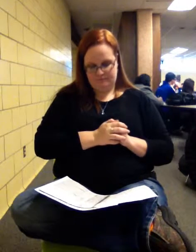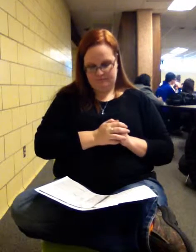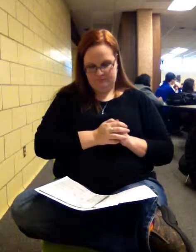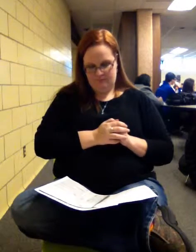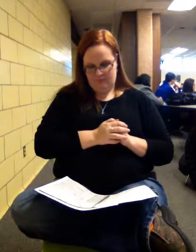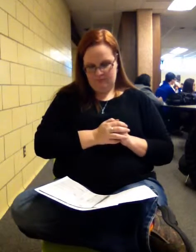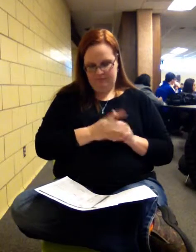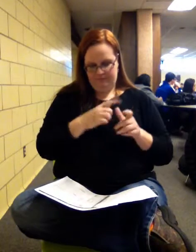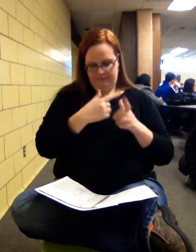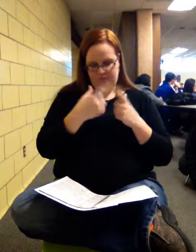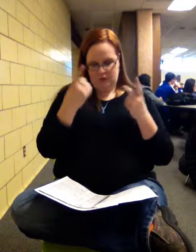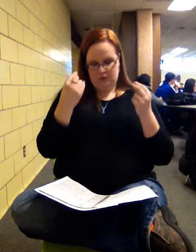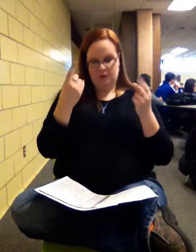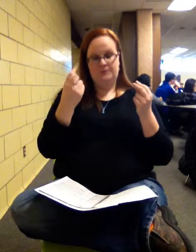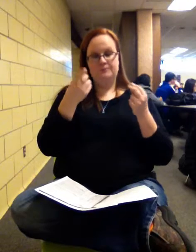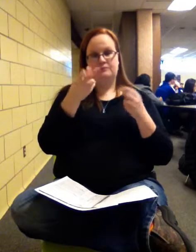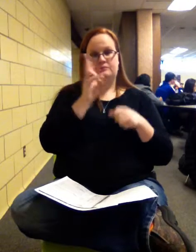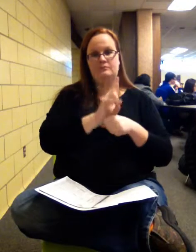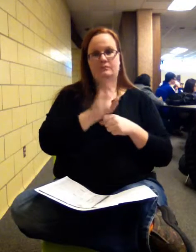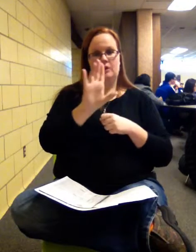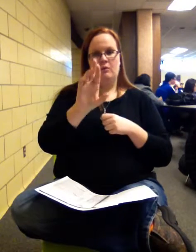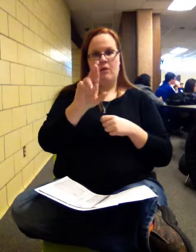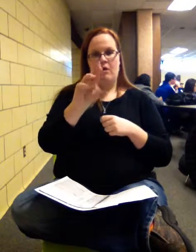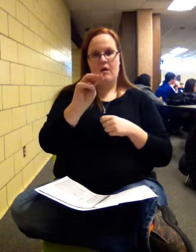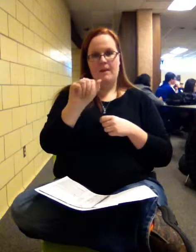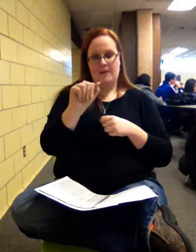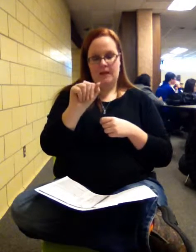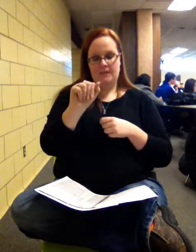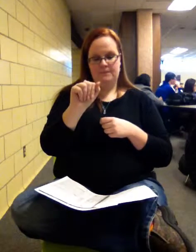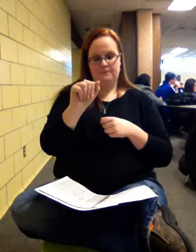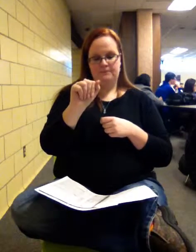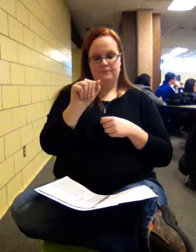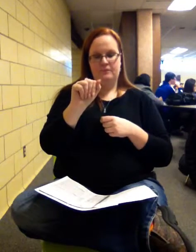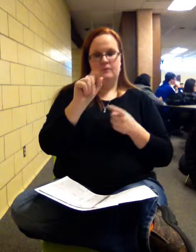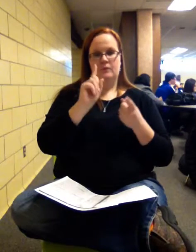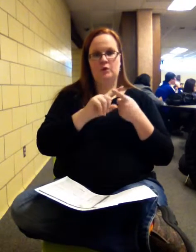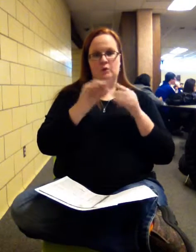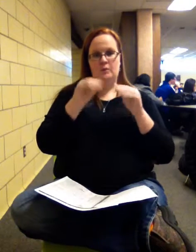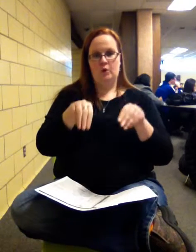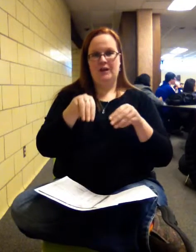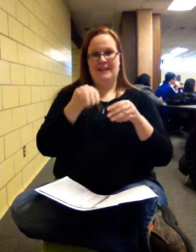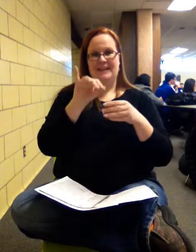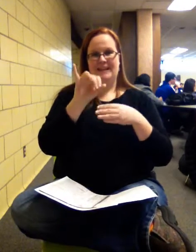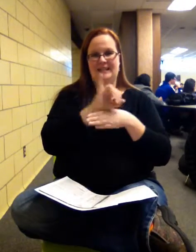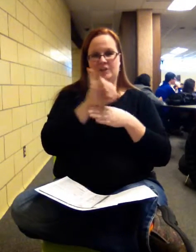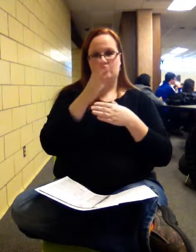So then what you'll be doing is you'll be using your RMA to plug in the industry averages to do your